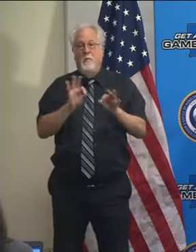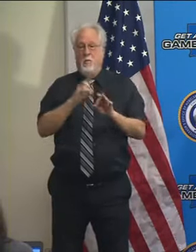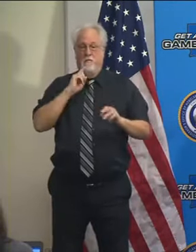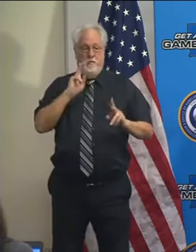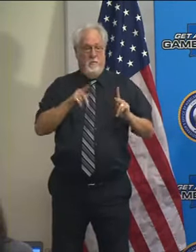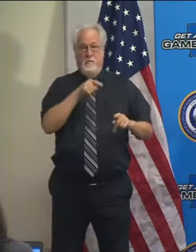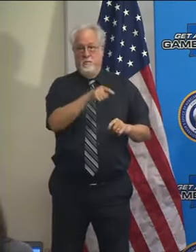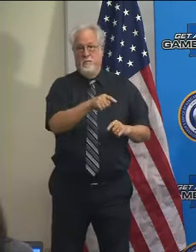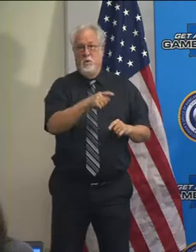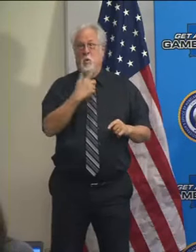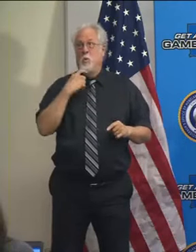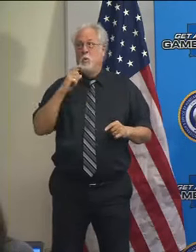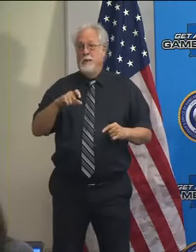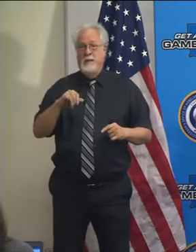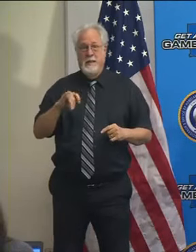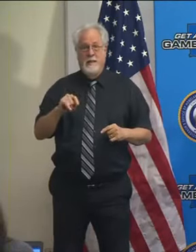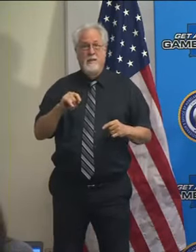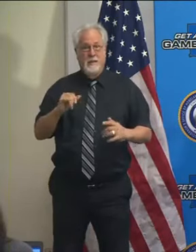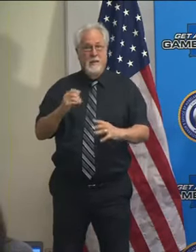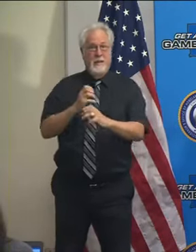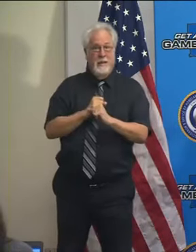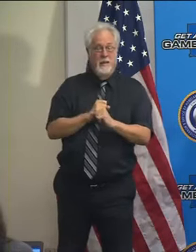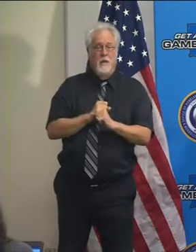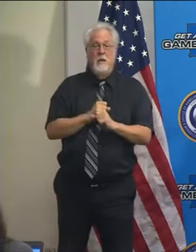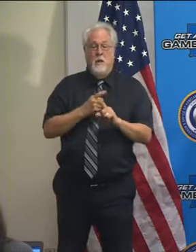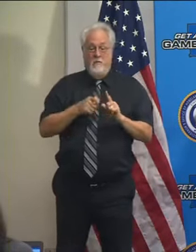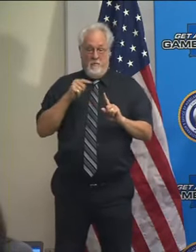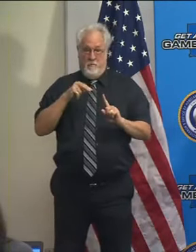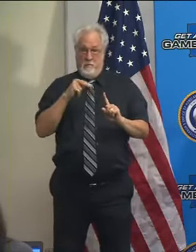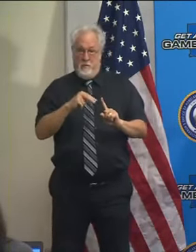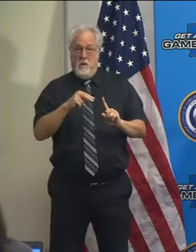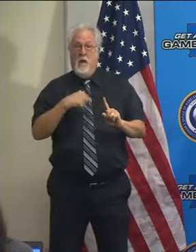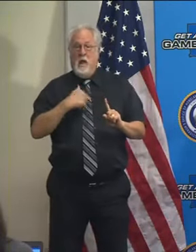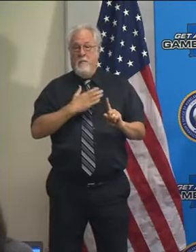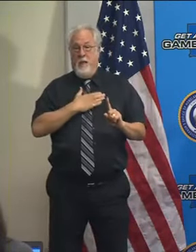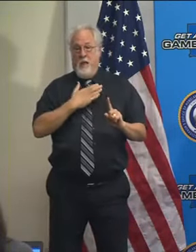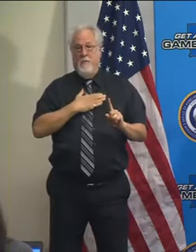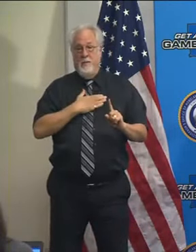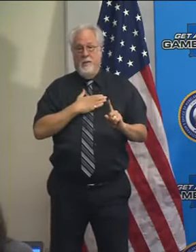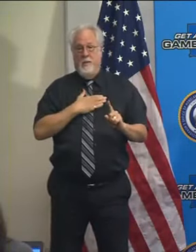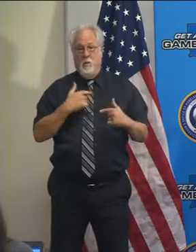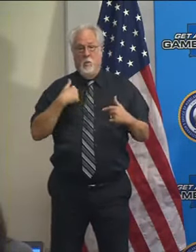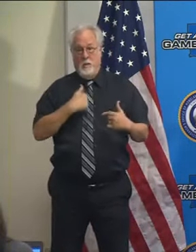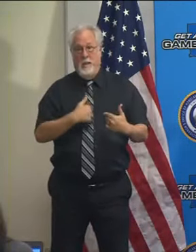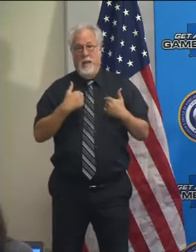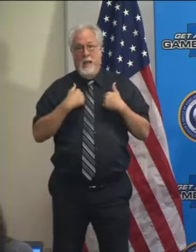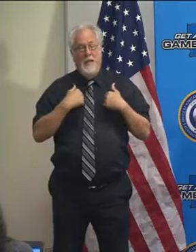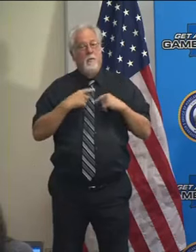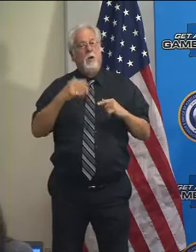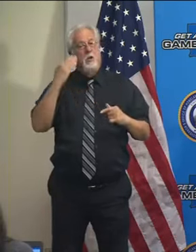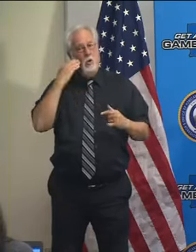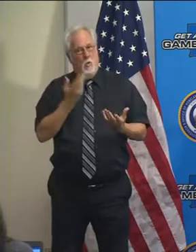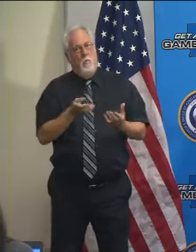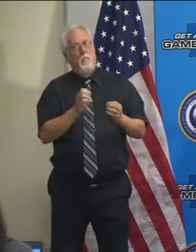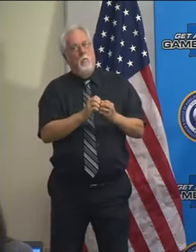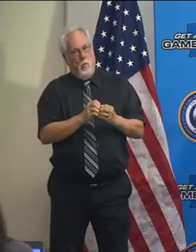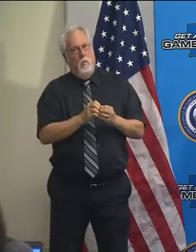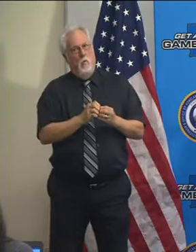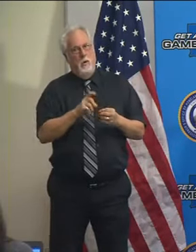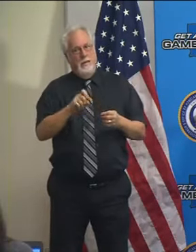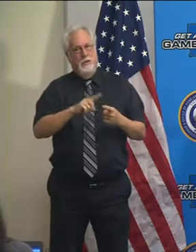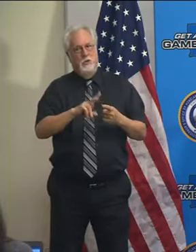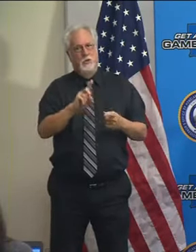those people who need it and can get it. And from that perspective, I'm happy that it's available, but we know a lot more needs to be done,